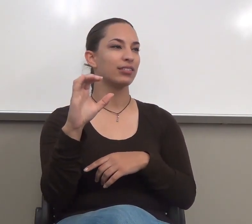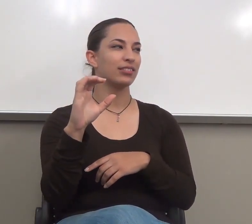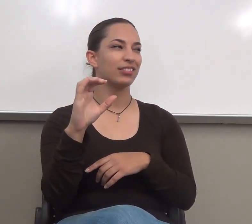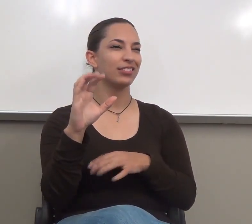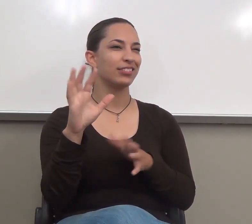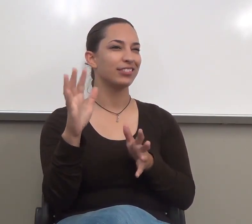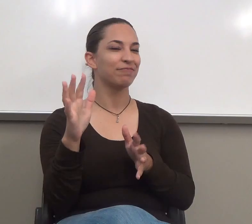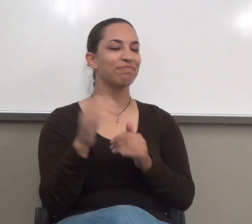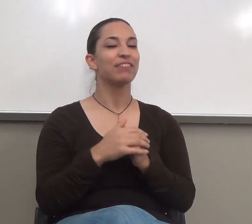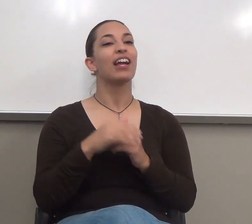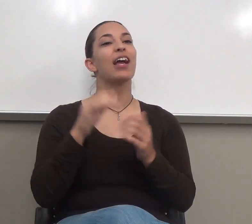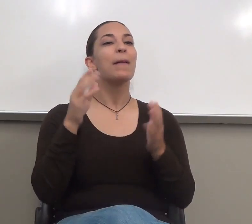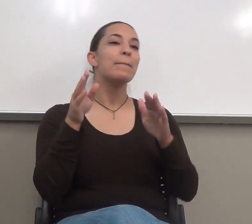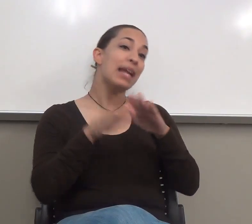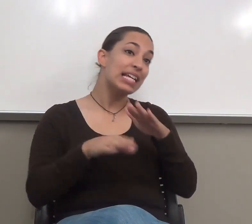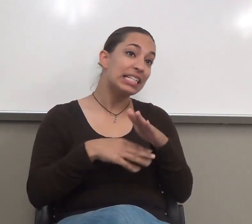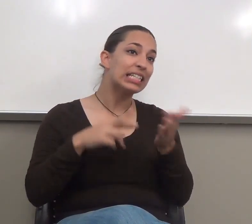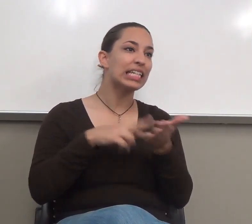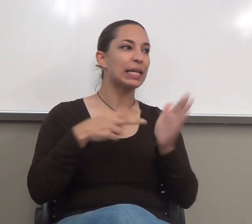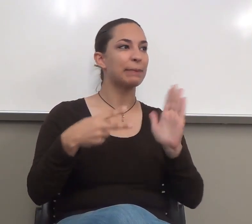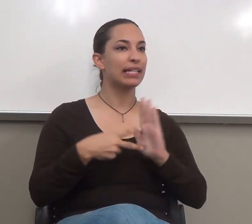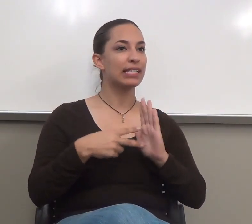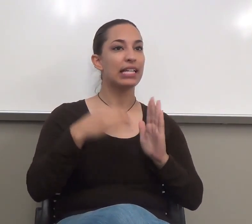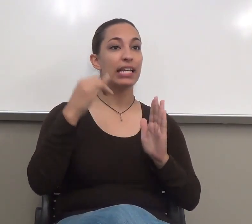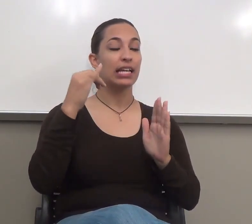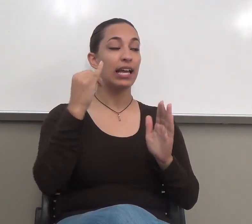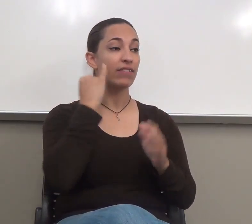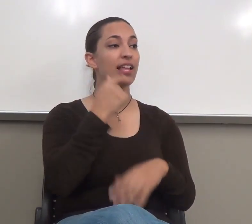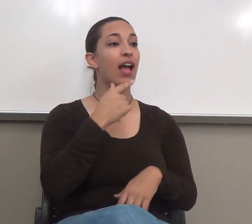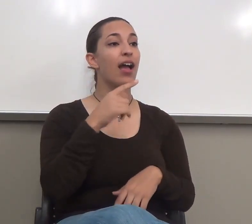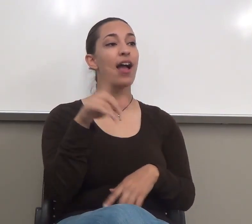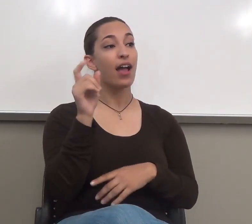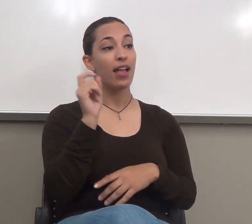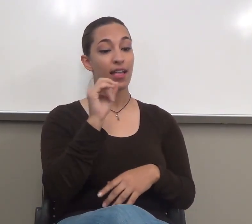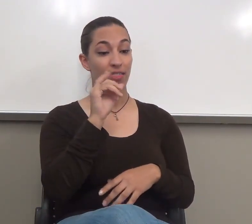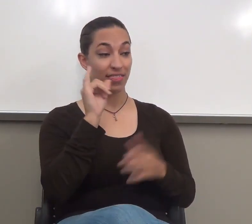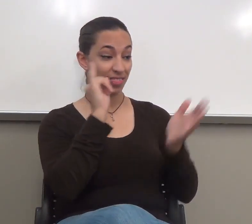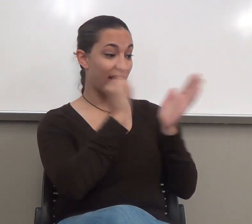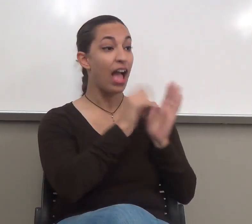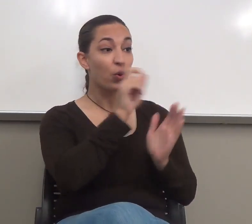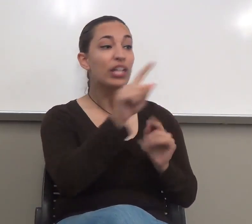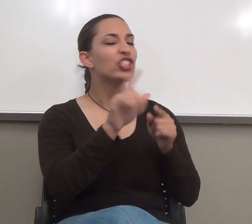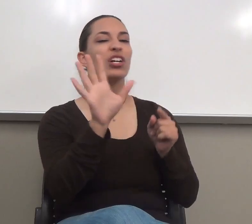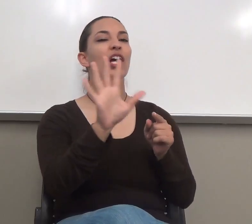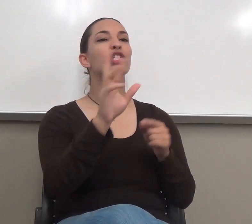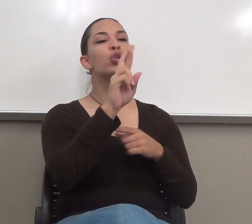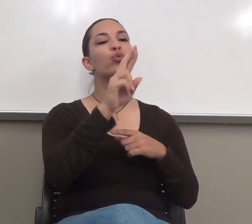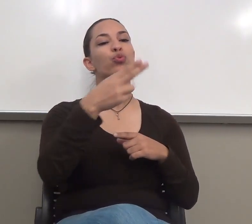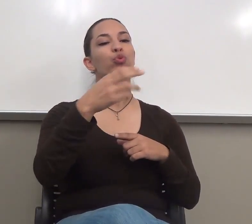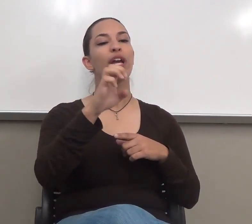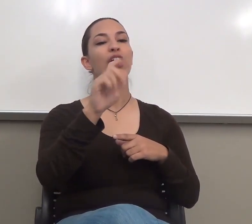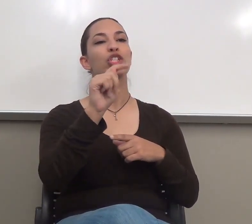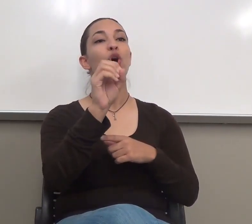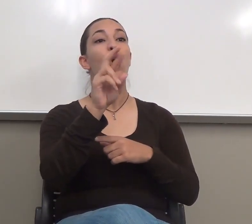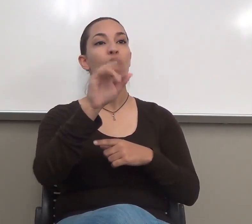ever heard that phrase? Or somebody says, oh, that's just, he's complaining, but that's just rhetoric. You ever heard